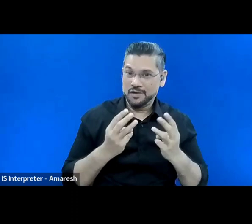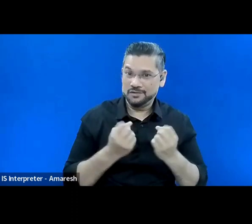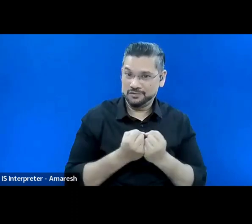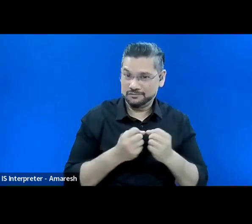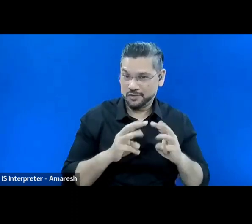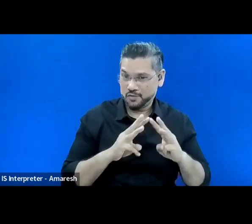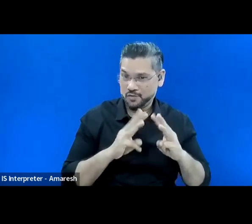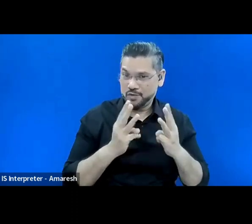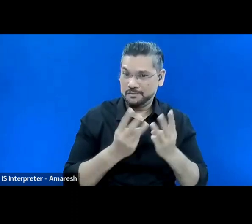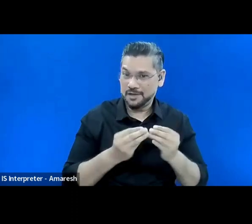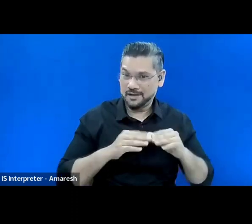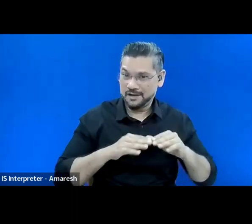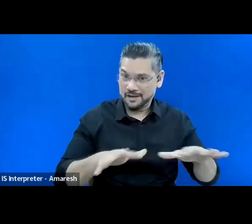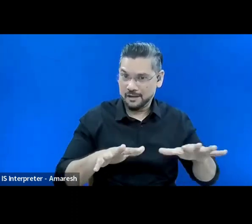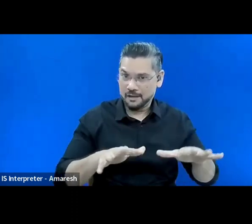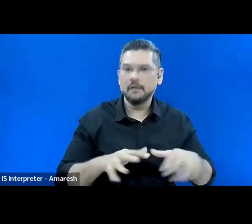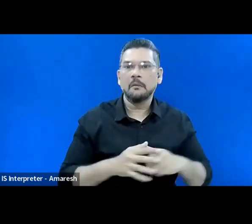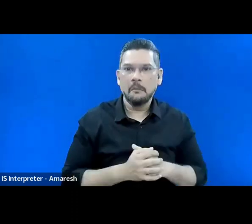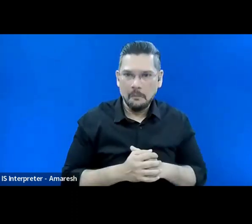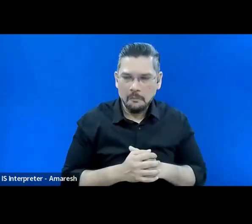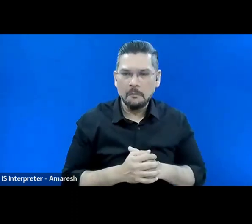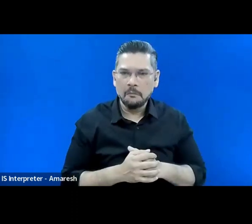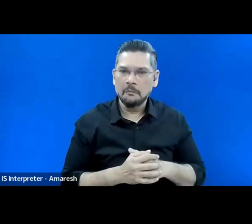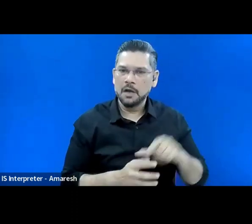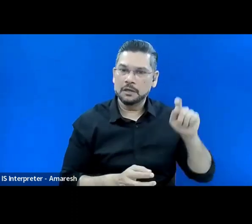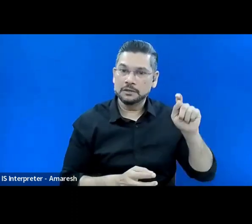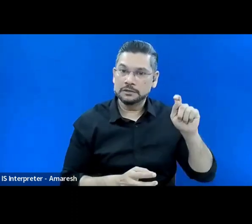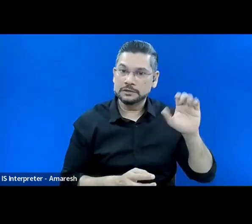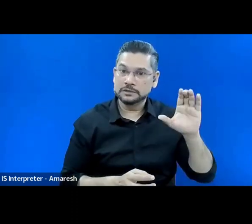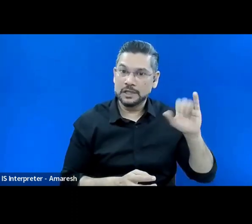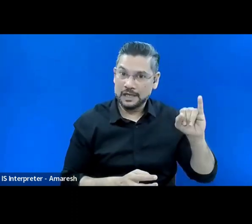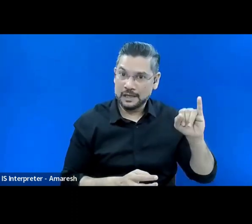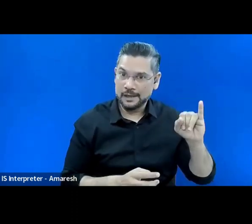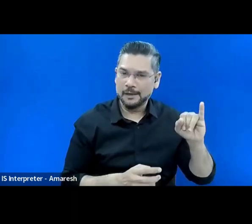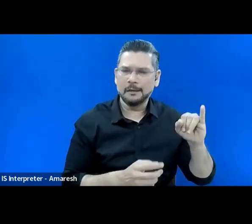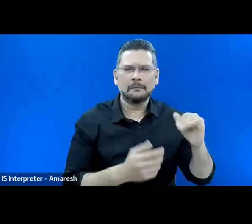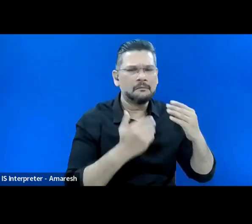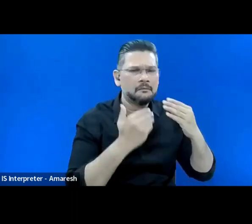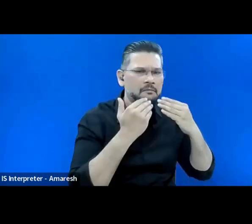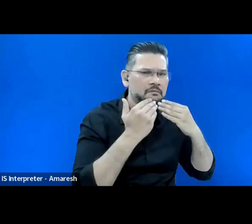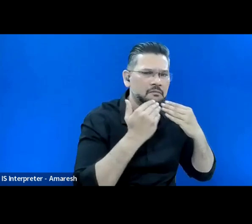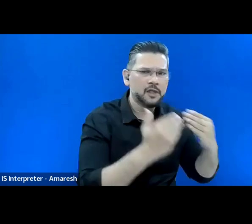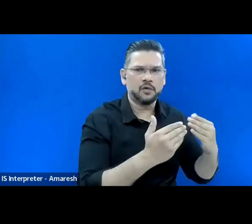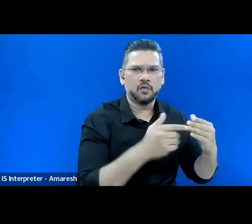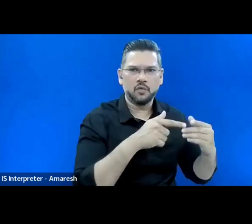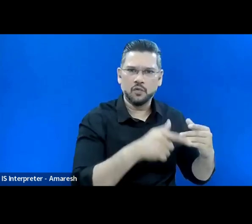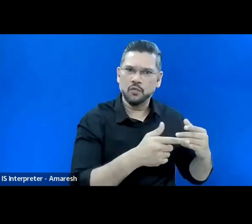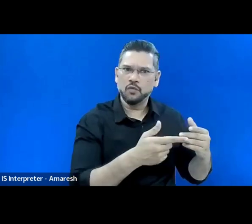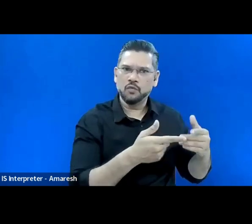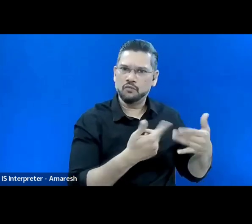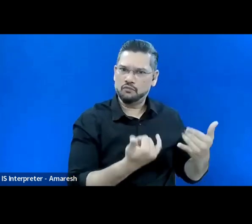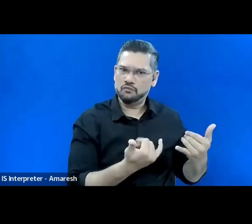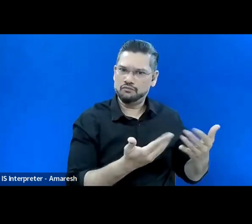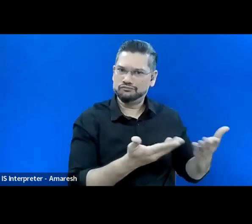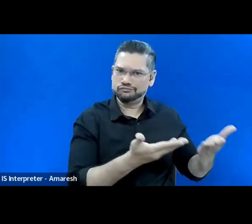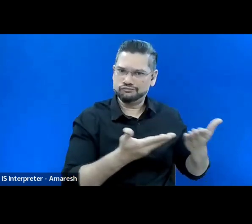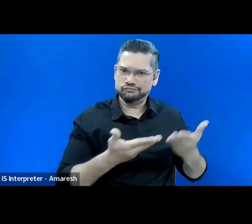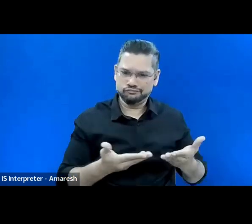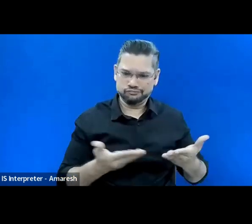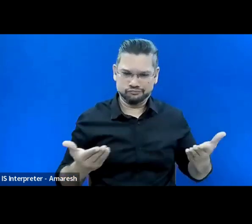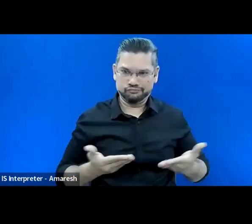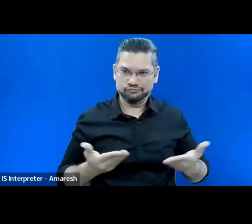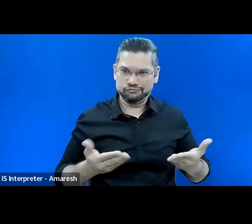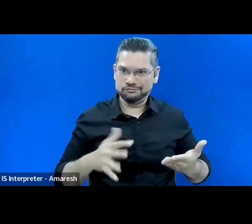I must thank TCIA for bringing up this platform, as with us here in the Pacific, we do